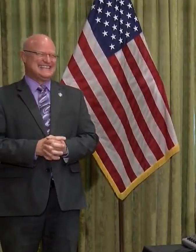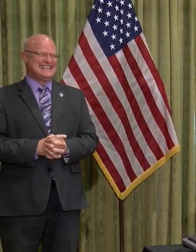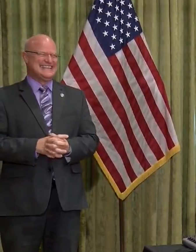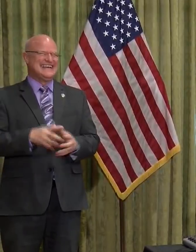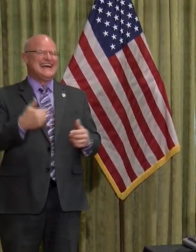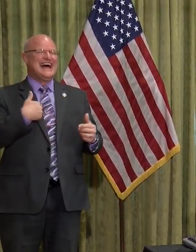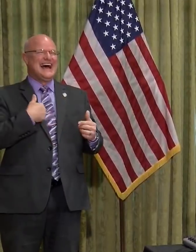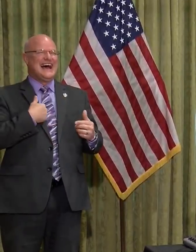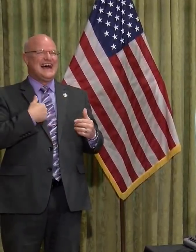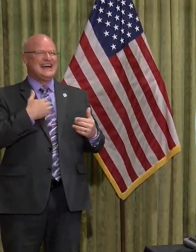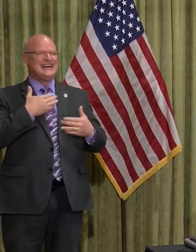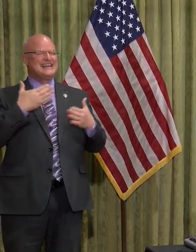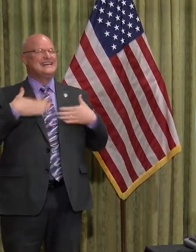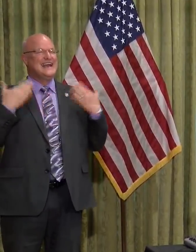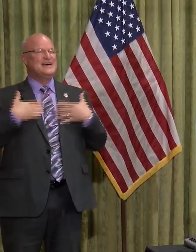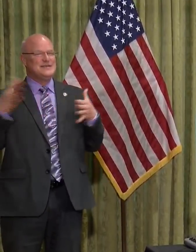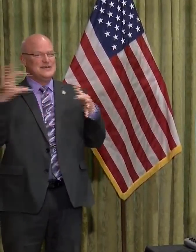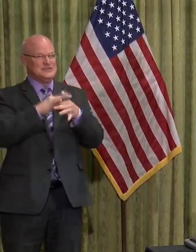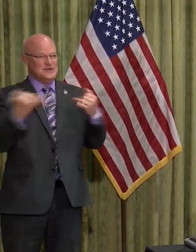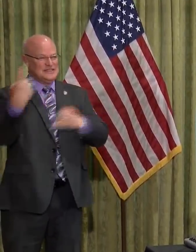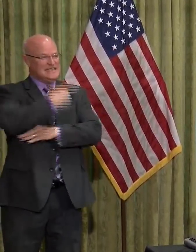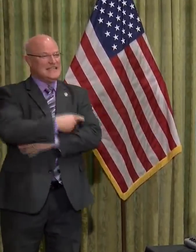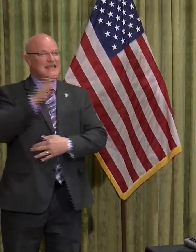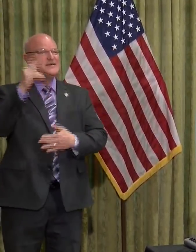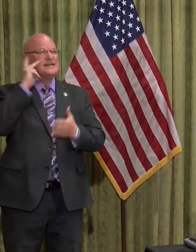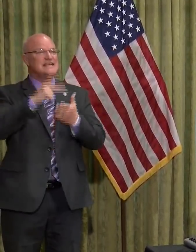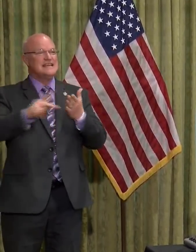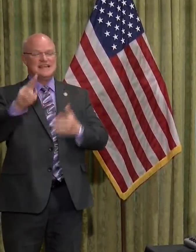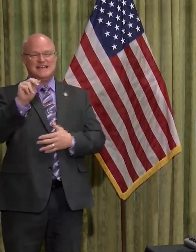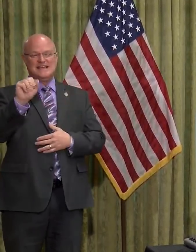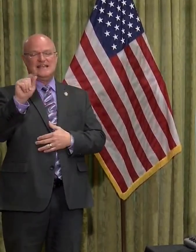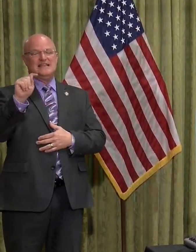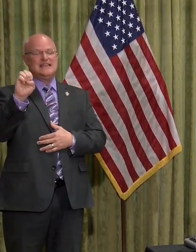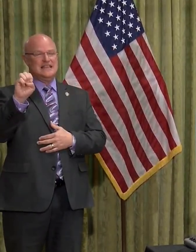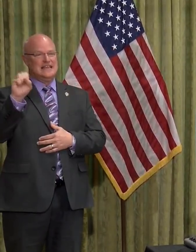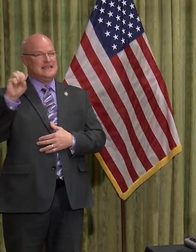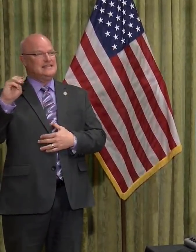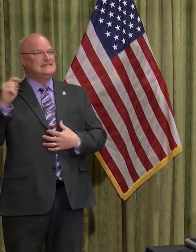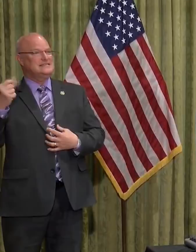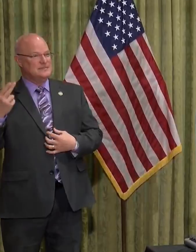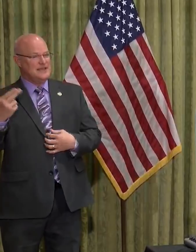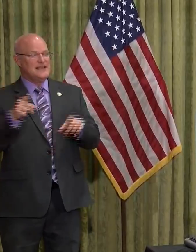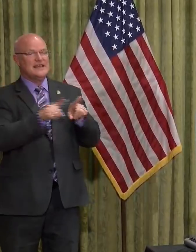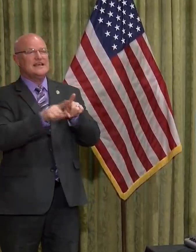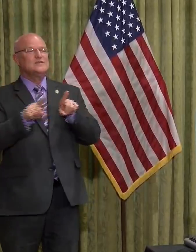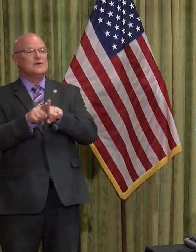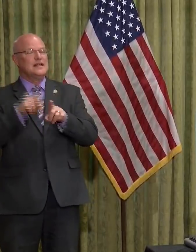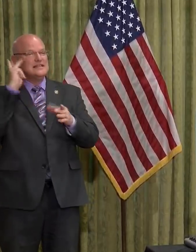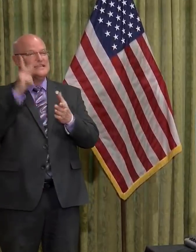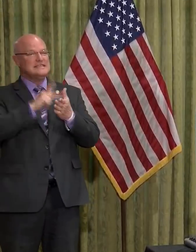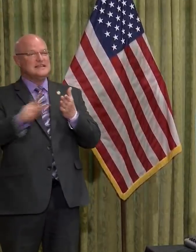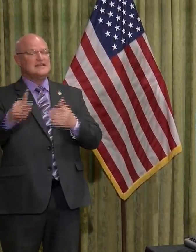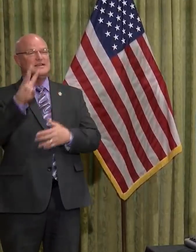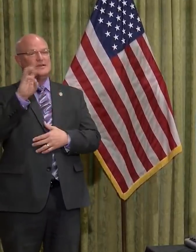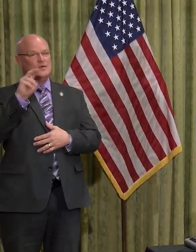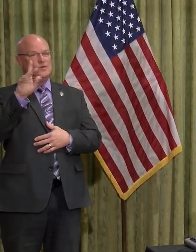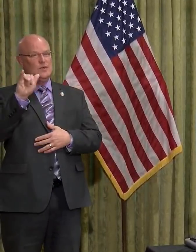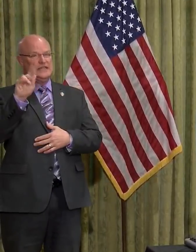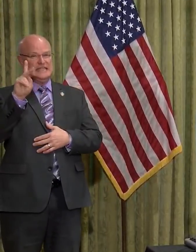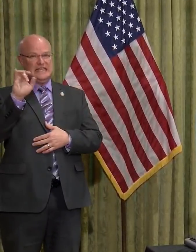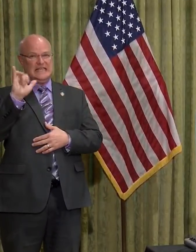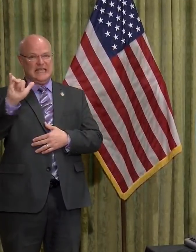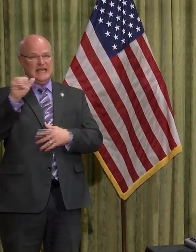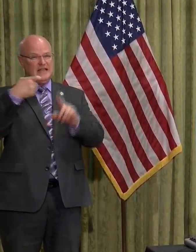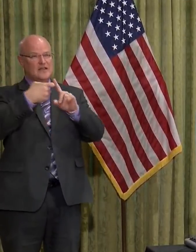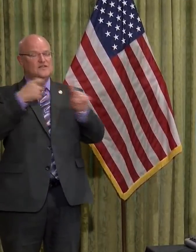I am pleased to be joined today by Secretary Nate Smith, as well as Secretary Wendy Kelly from the Department